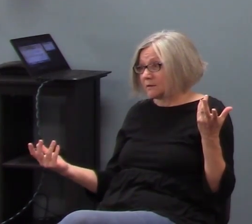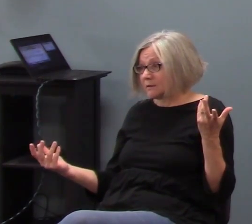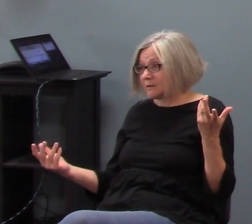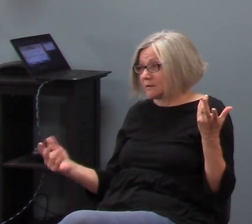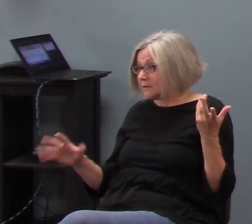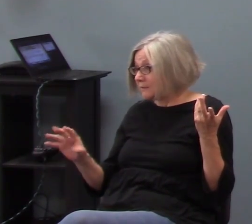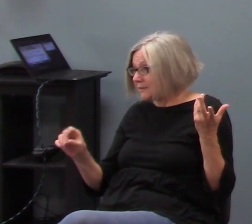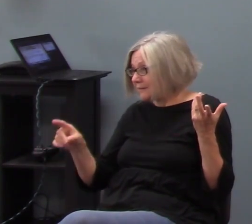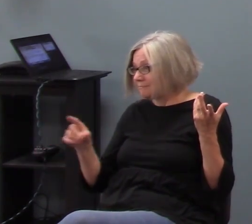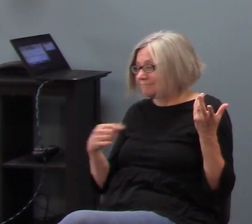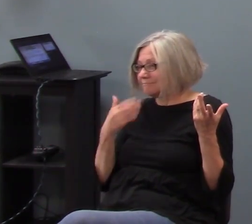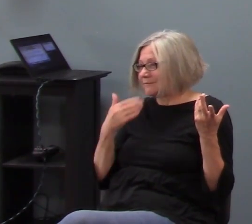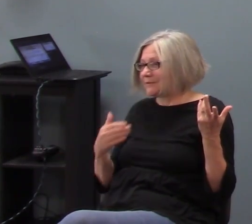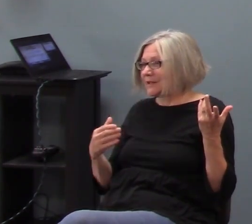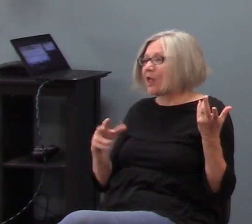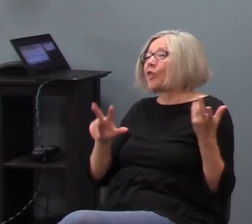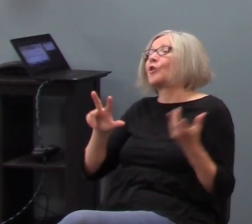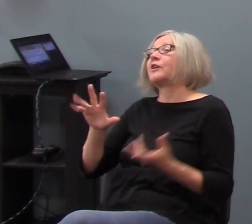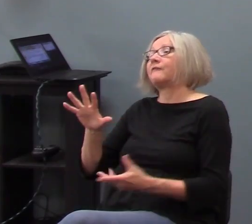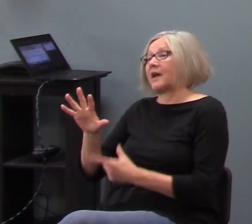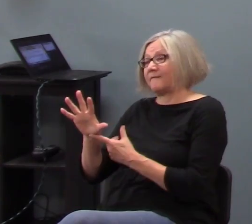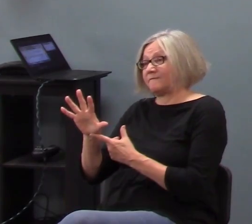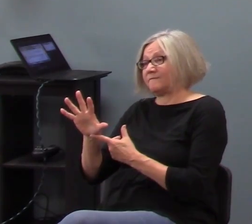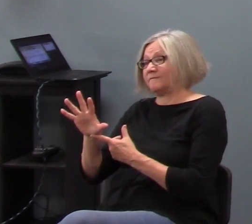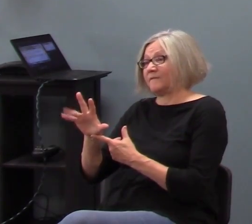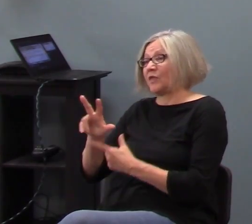Good guess. 35.